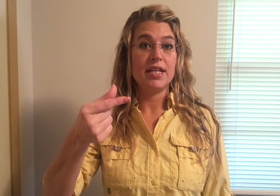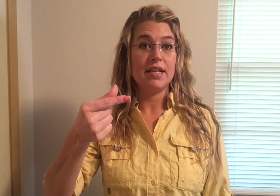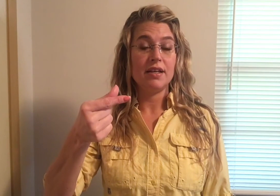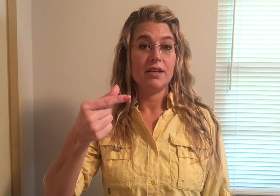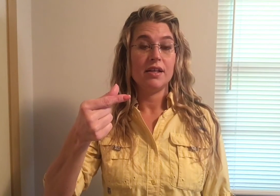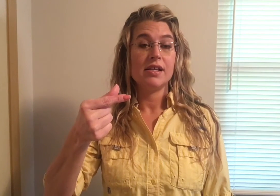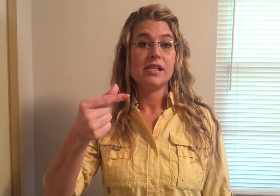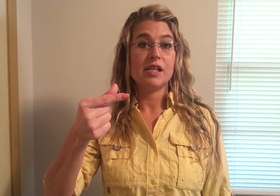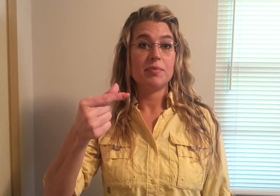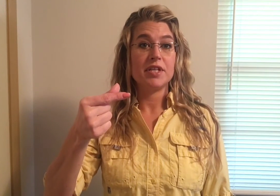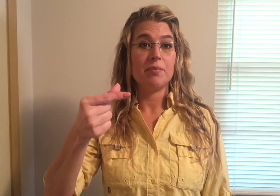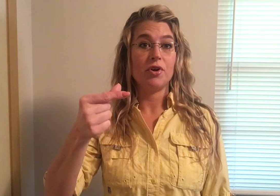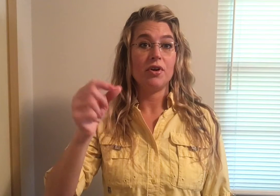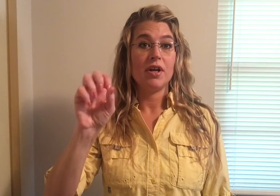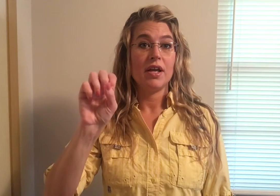A-U-G. September,